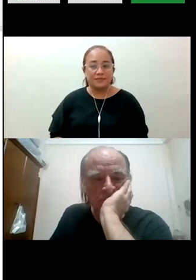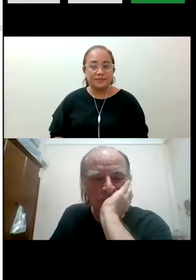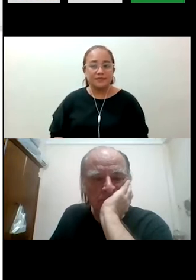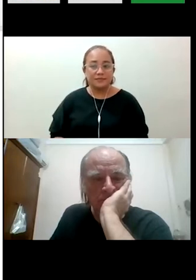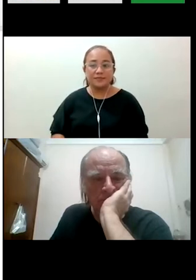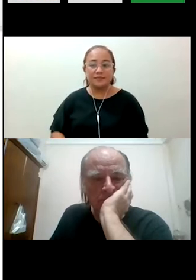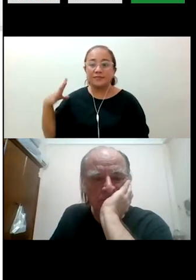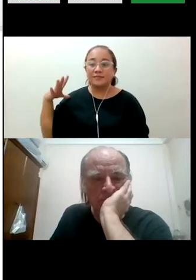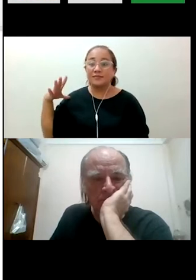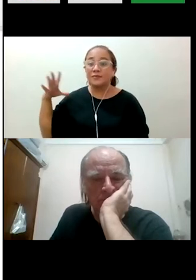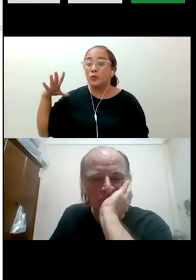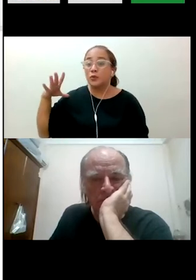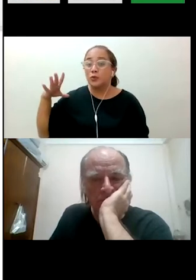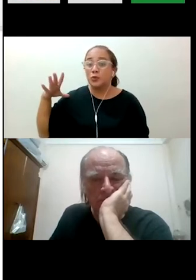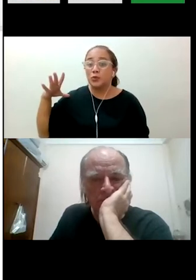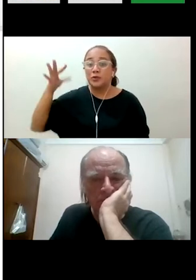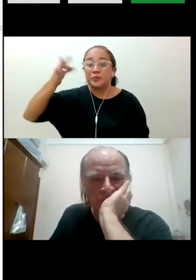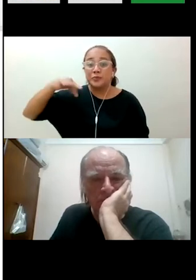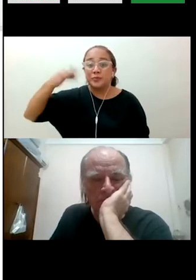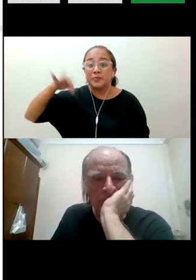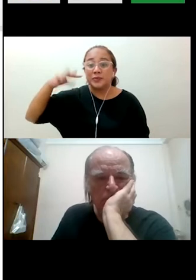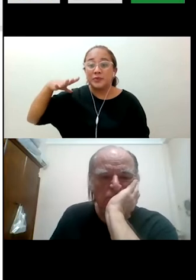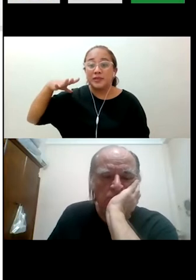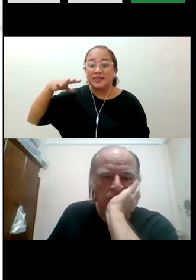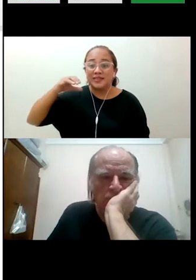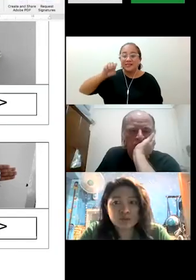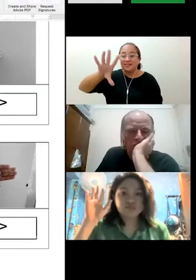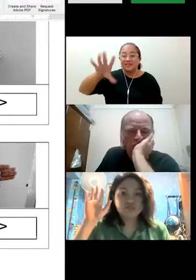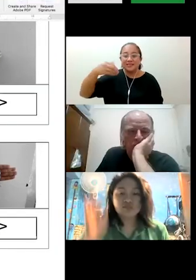Oh wait, let me add one more thing Shaq is saying.